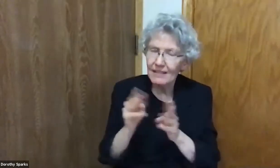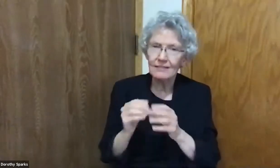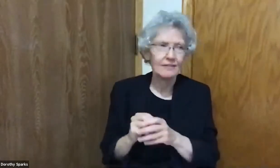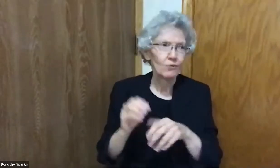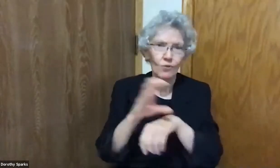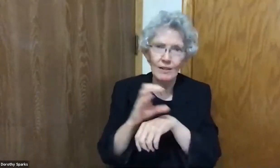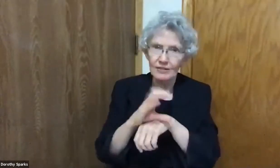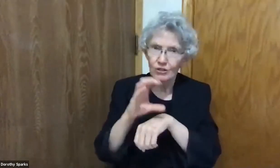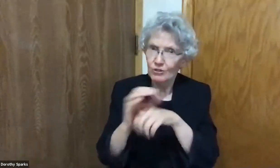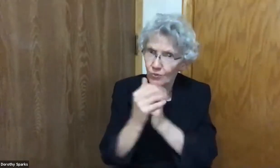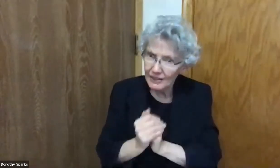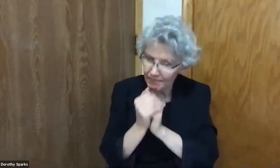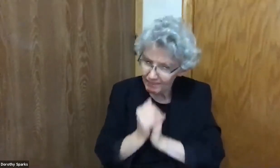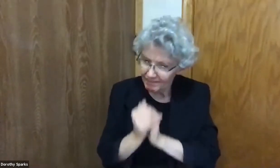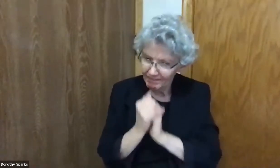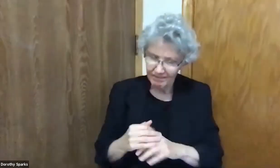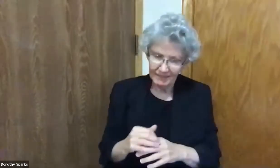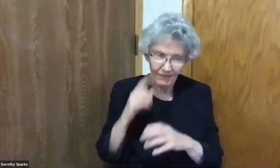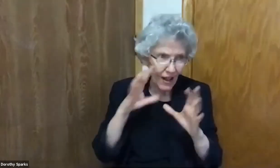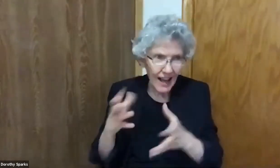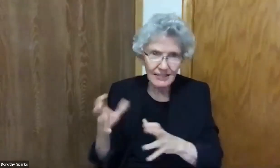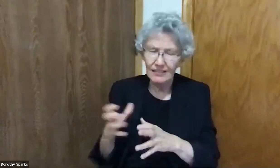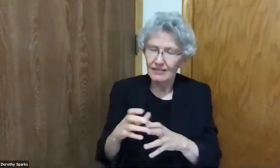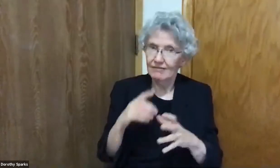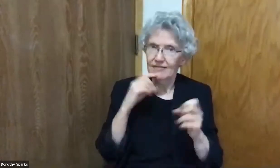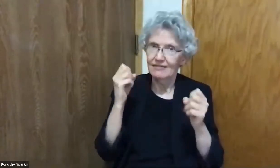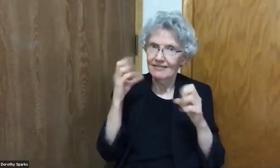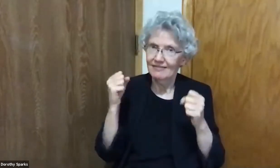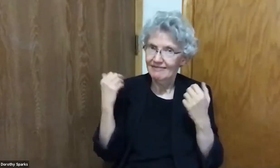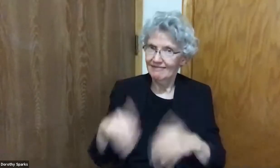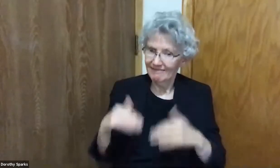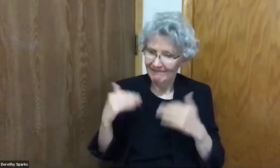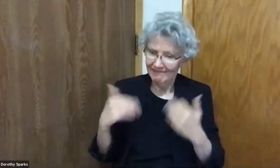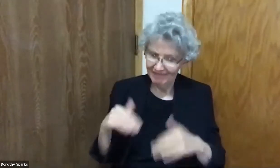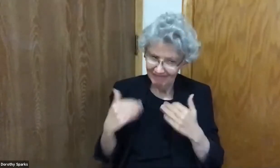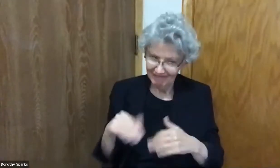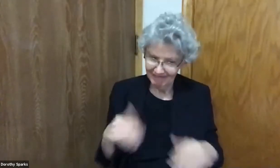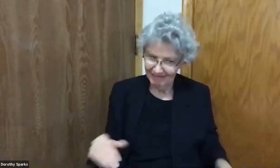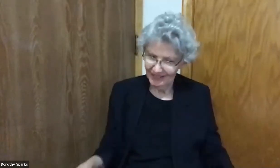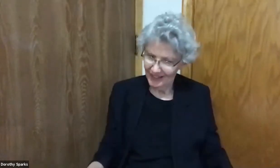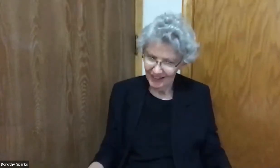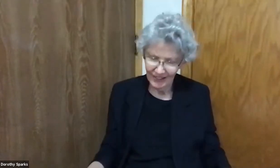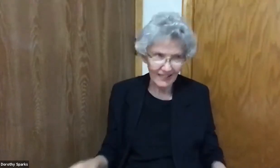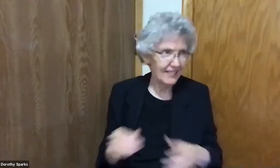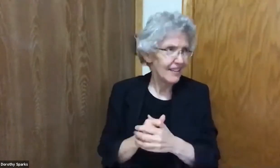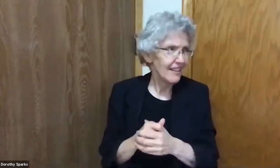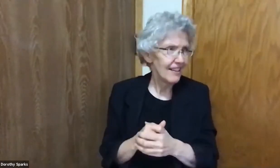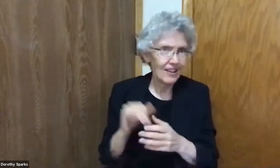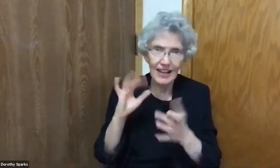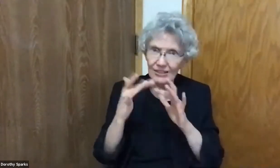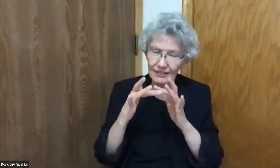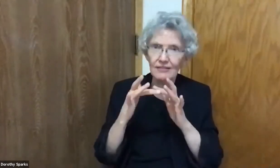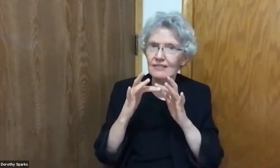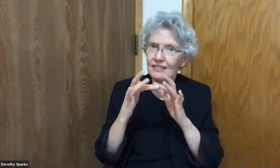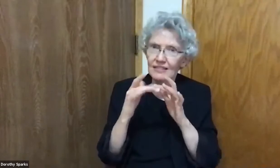now using Zoom for meetings, or church worship, and for classes. It's